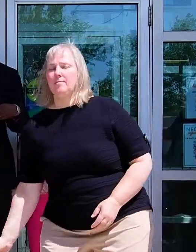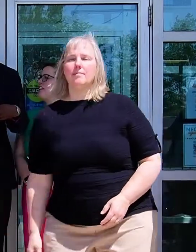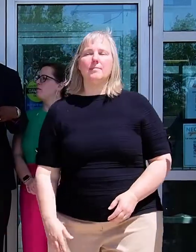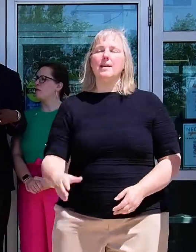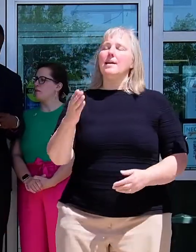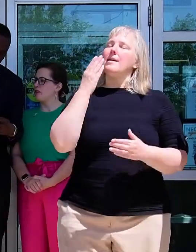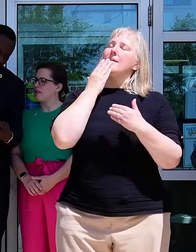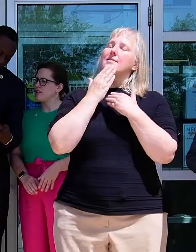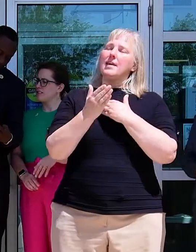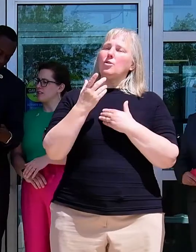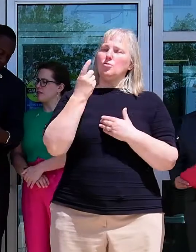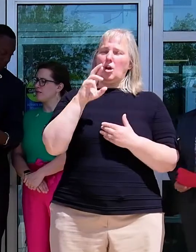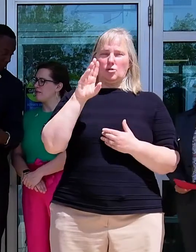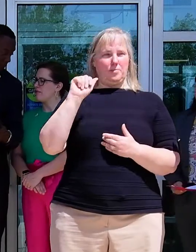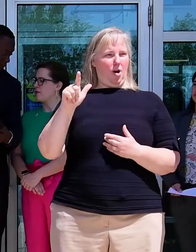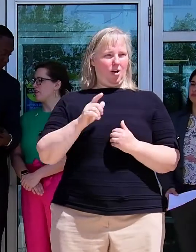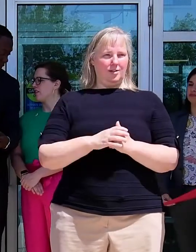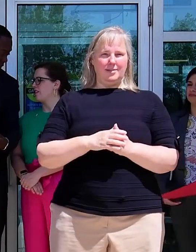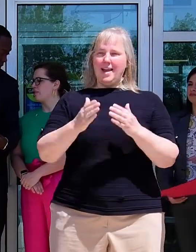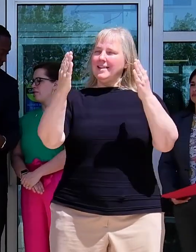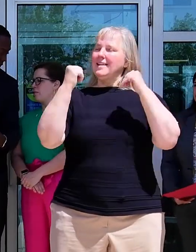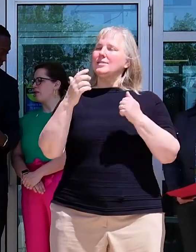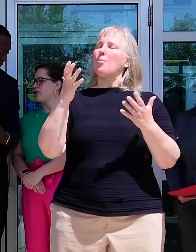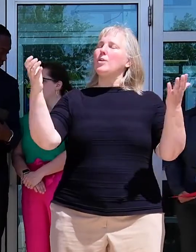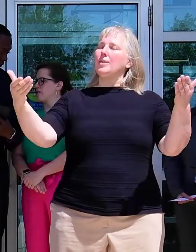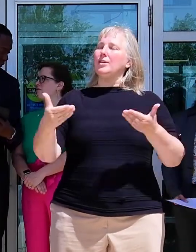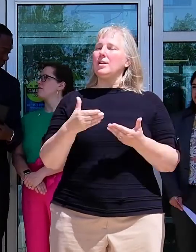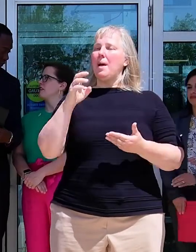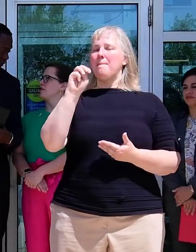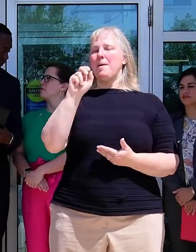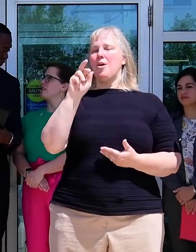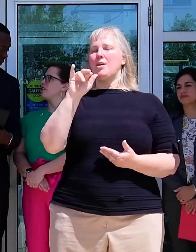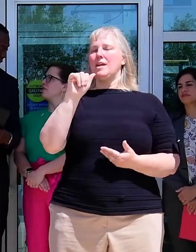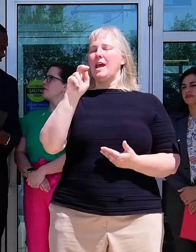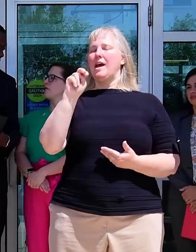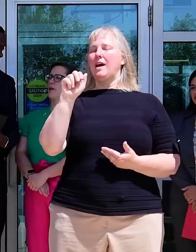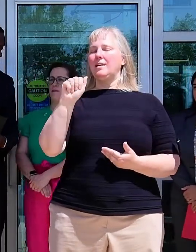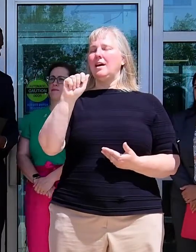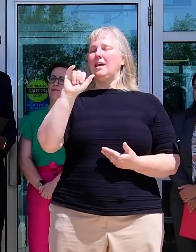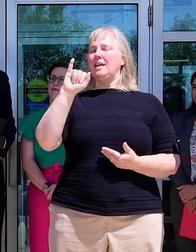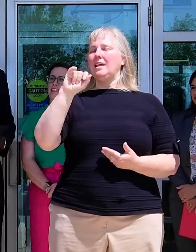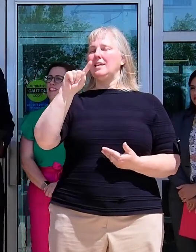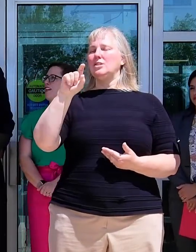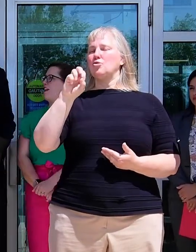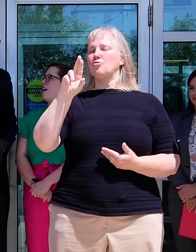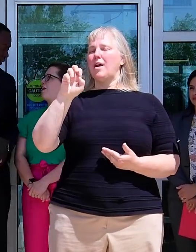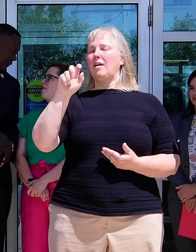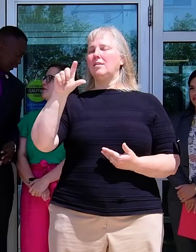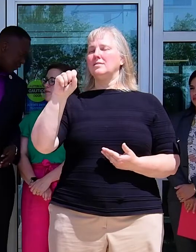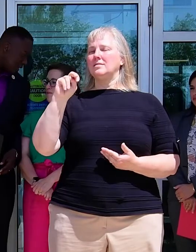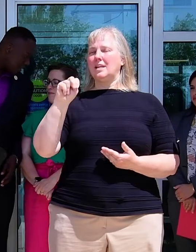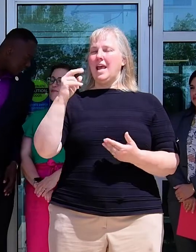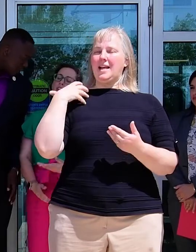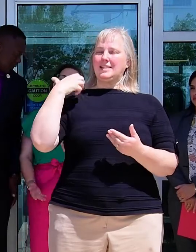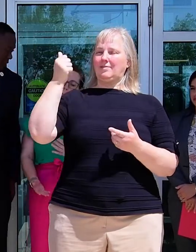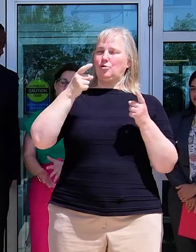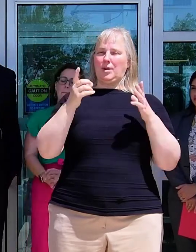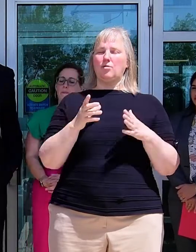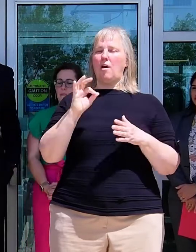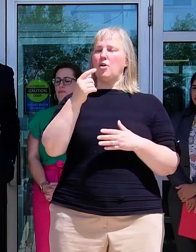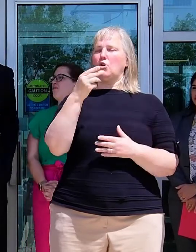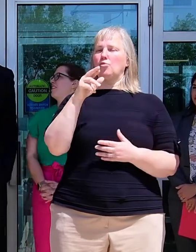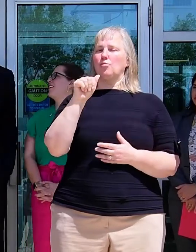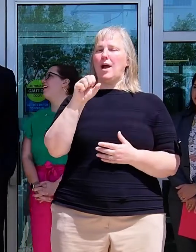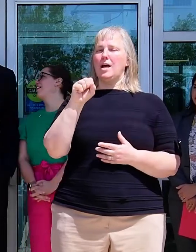Thank you, Dr. Ball. Next, I want to introduce Mariana Israelson, Executive Director of Grassroots